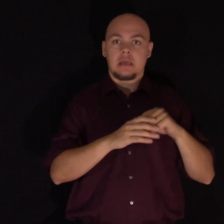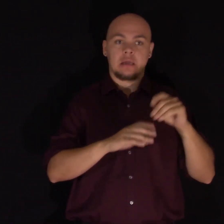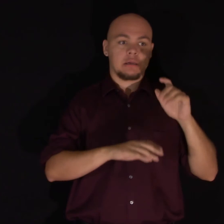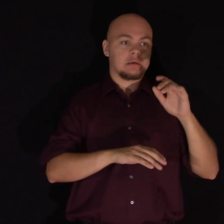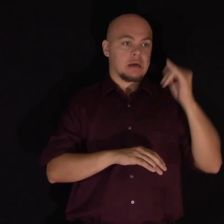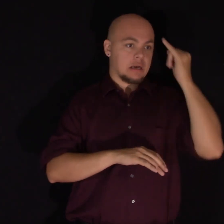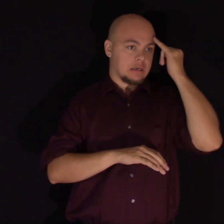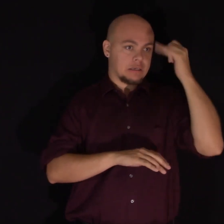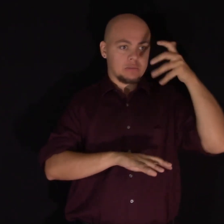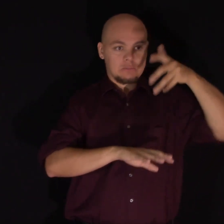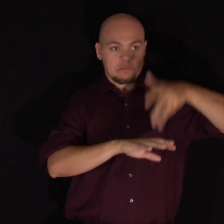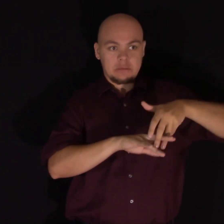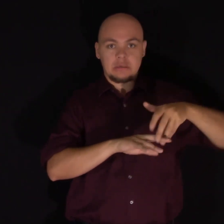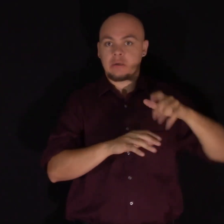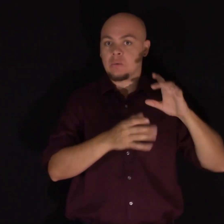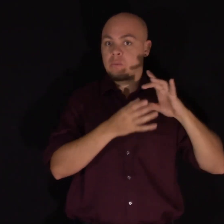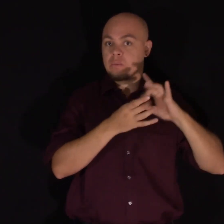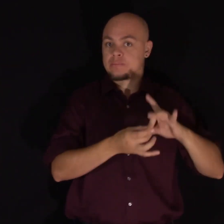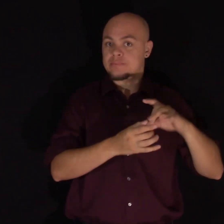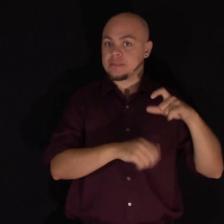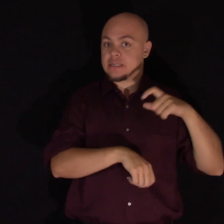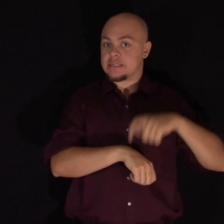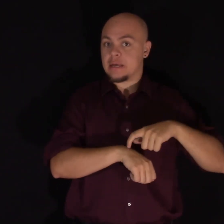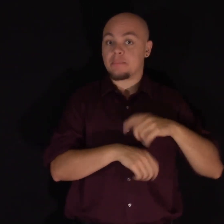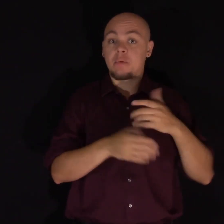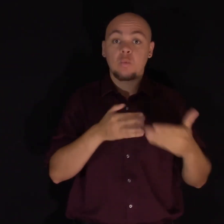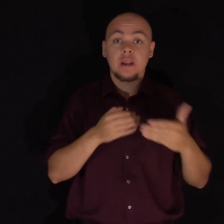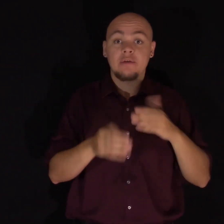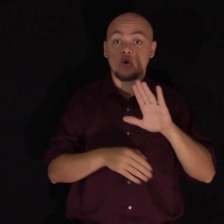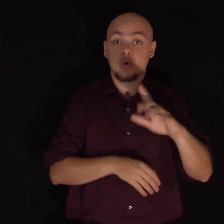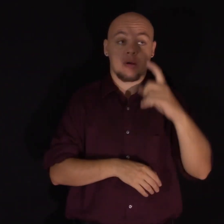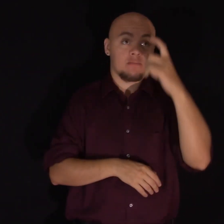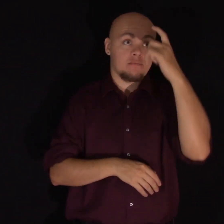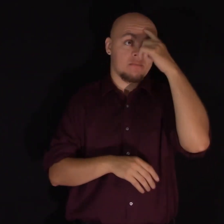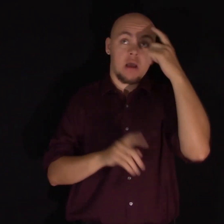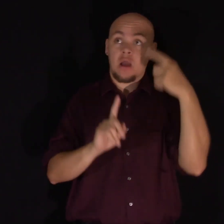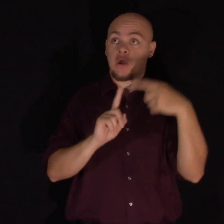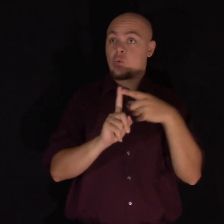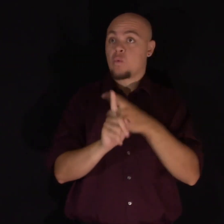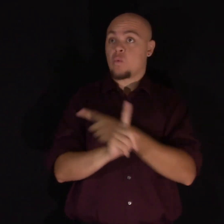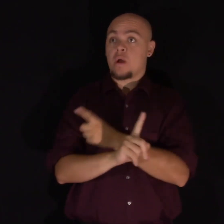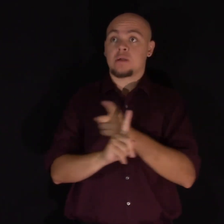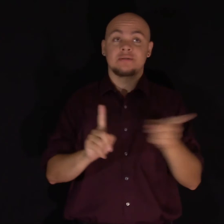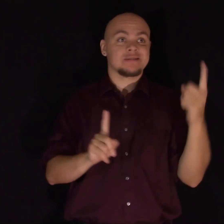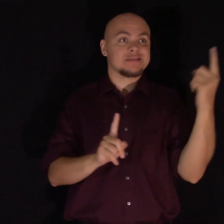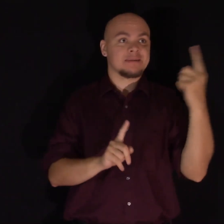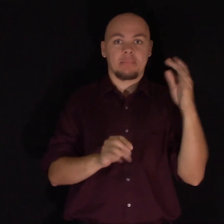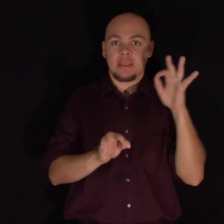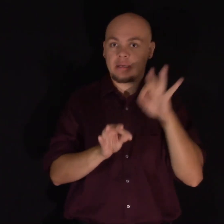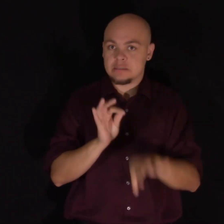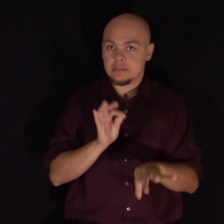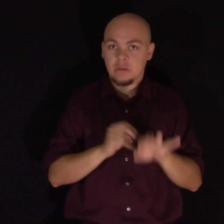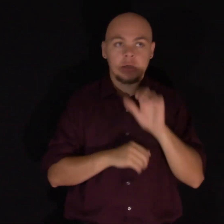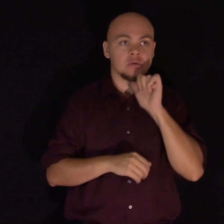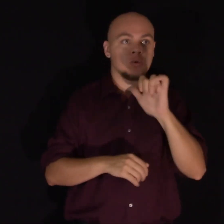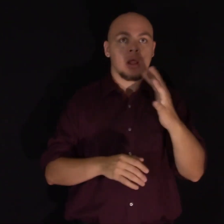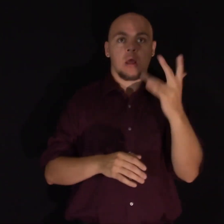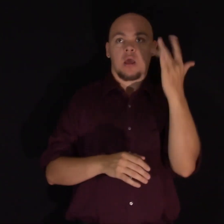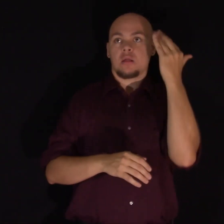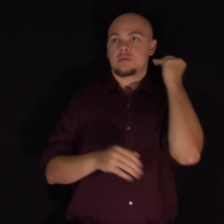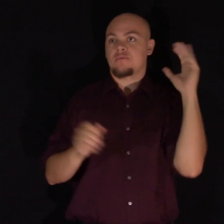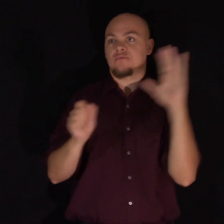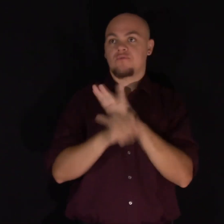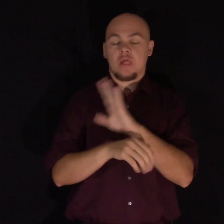time. But whatever it is for you that lets your mind wander, something that's simple, something that doesn't consume your full